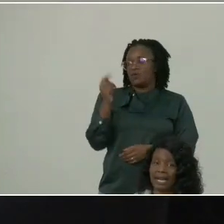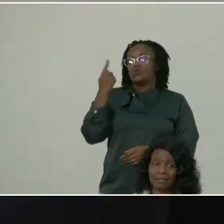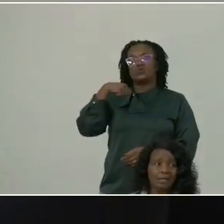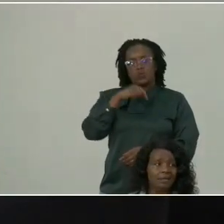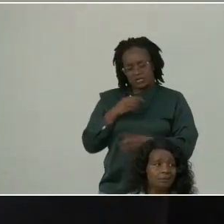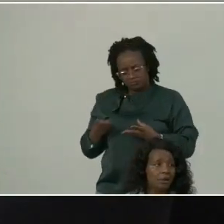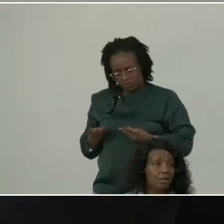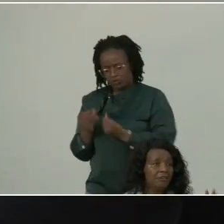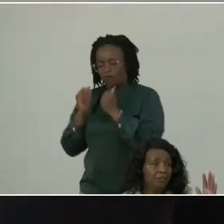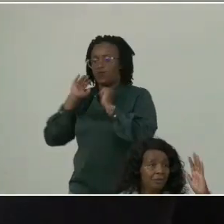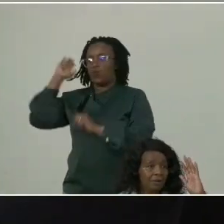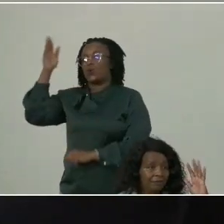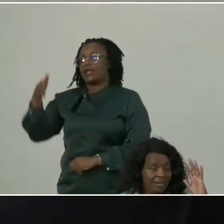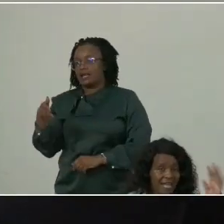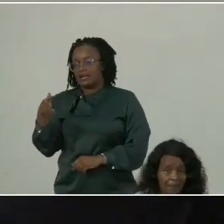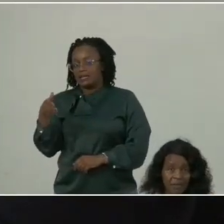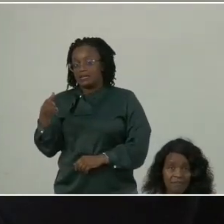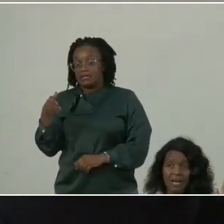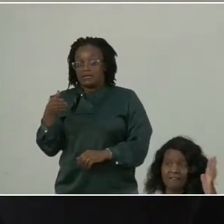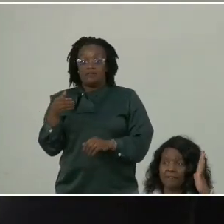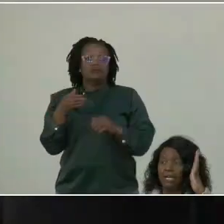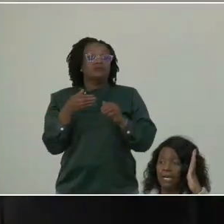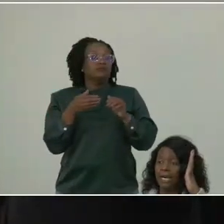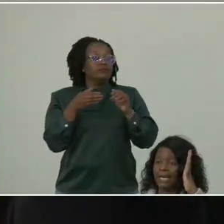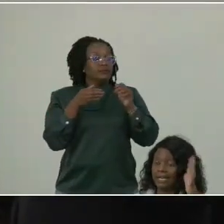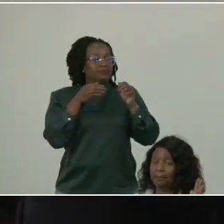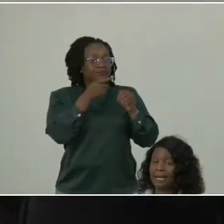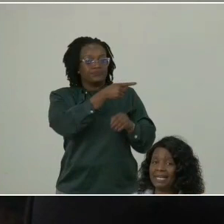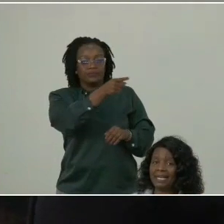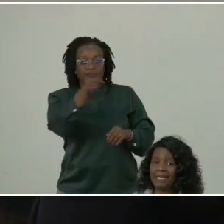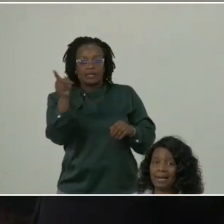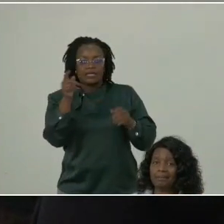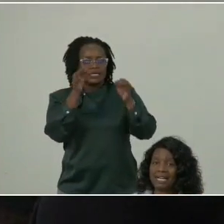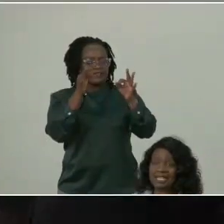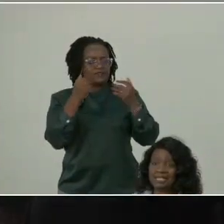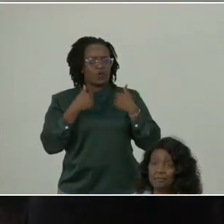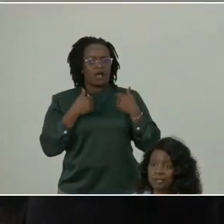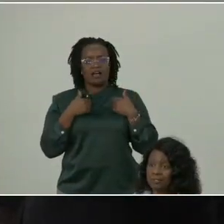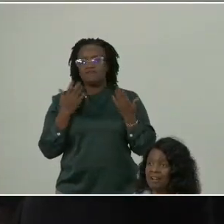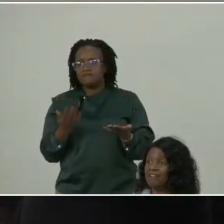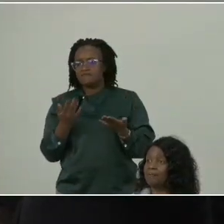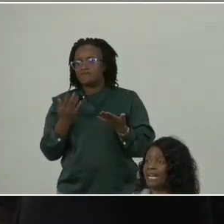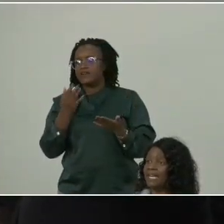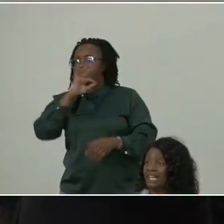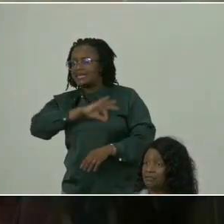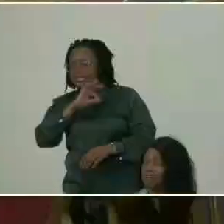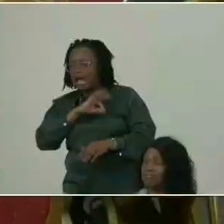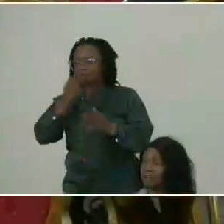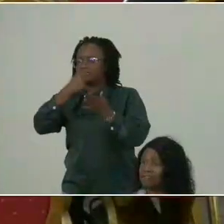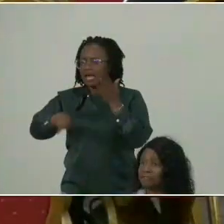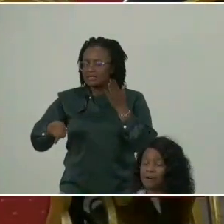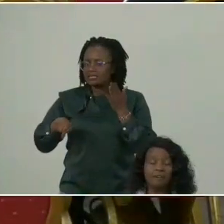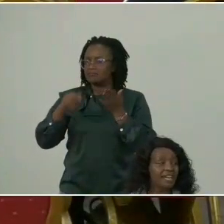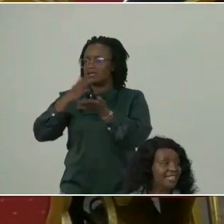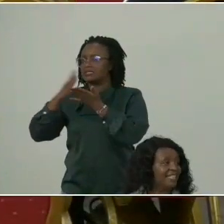with that. So if you, for example, if you have any pending income tax exemptions, you have applied, you have